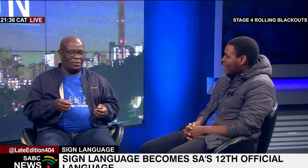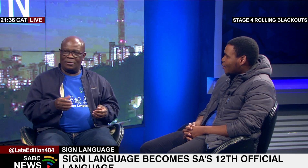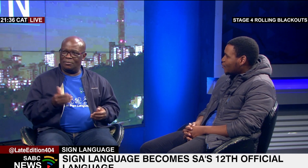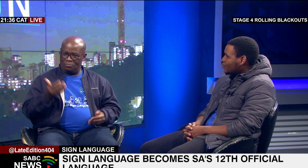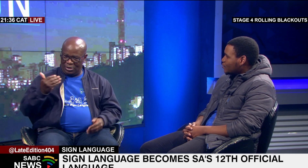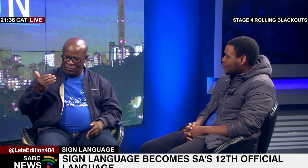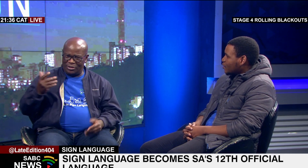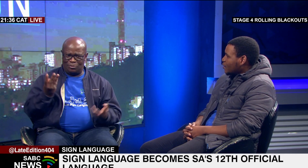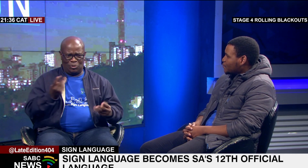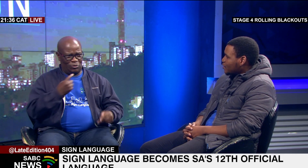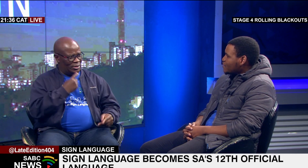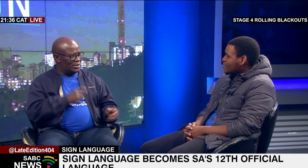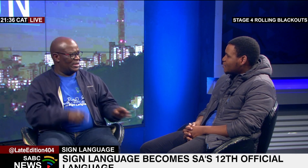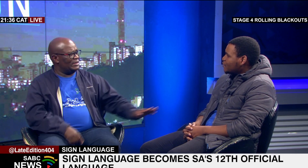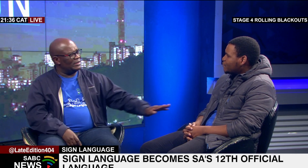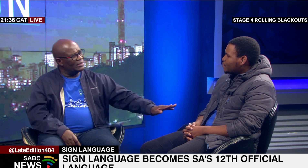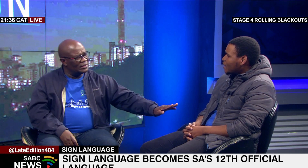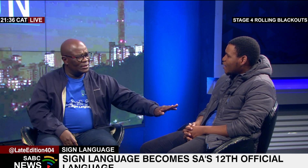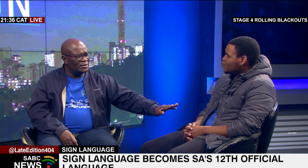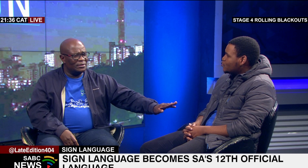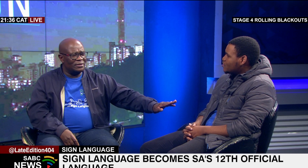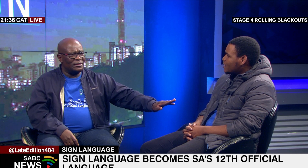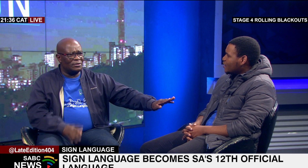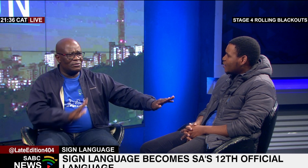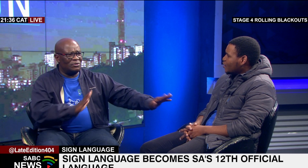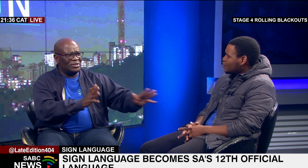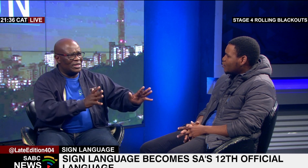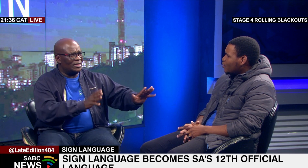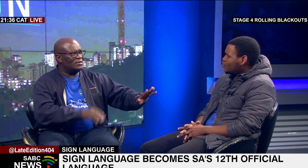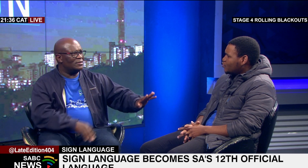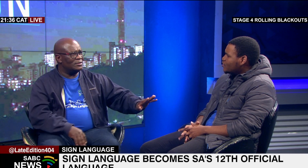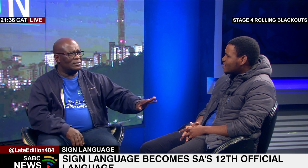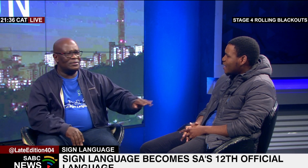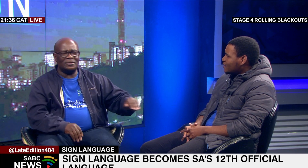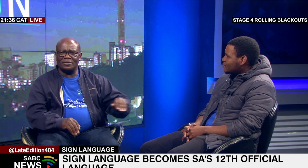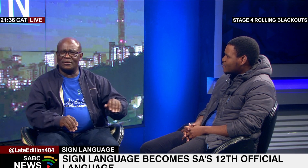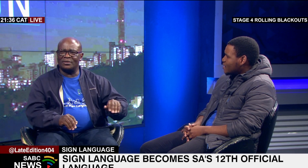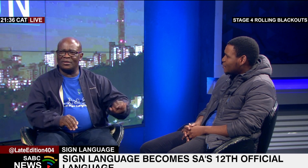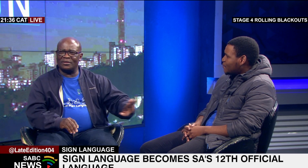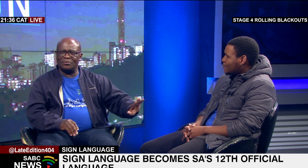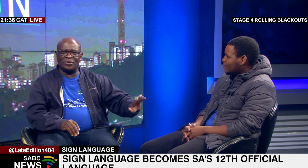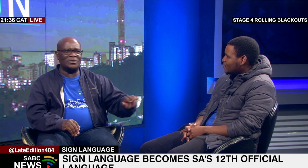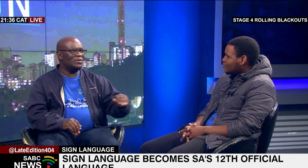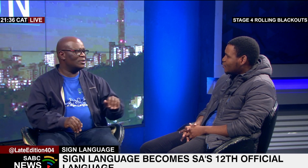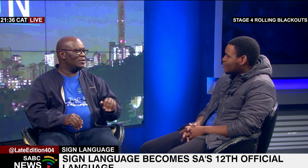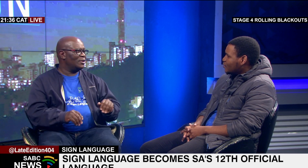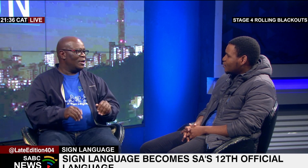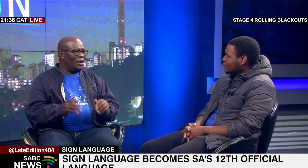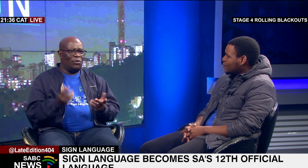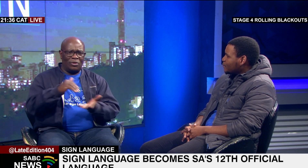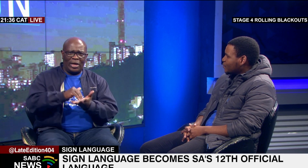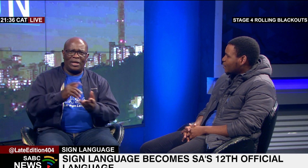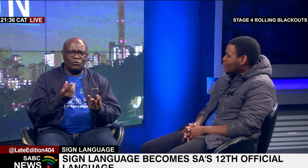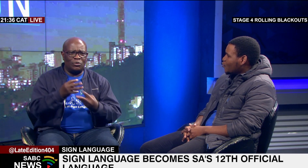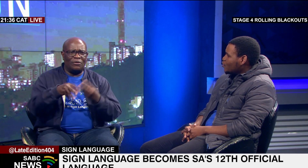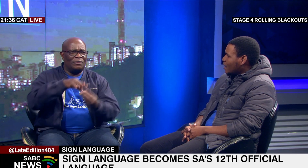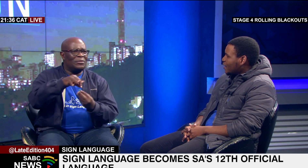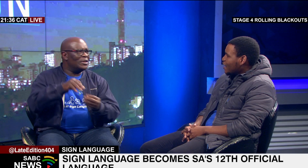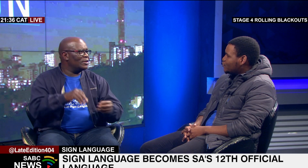now. Previously, people used to say, no, don't sign, don't sign in public, you know. When you arrive to